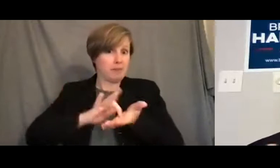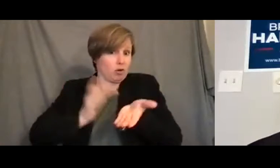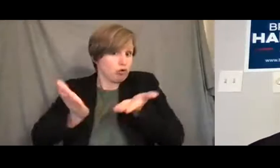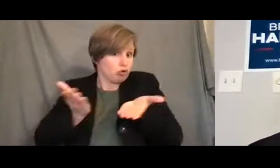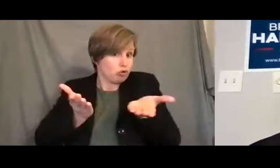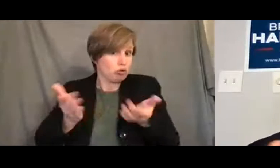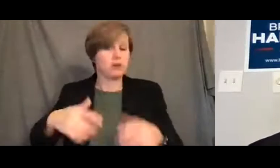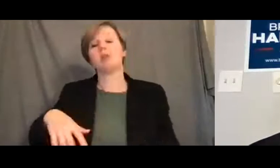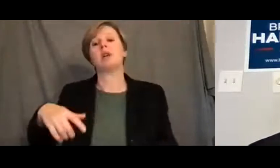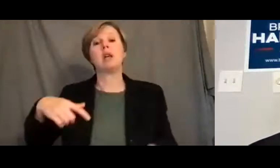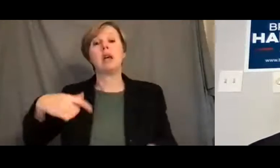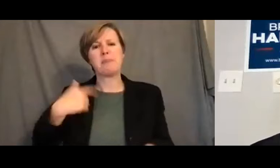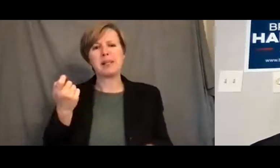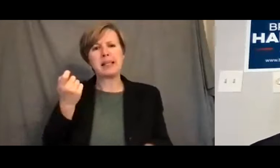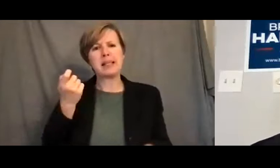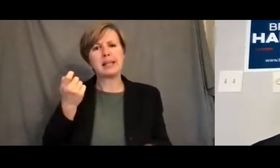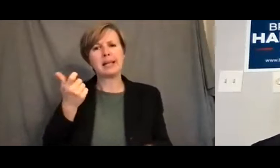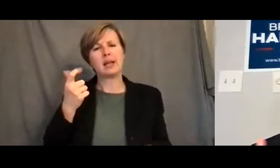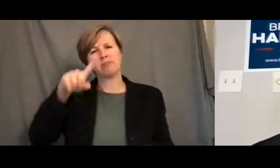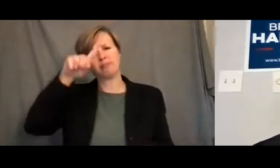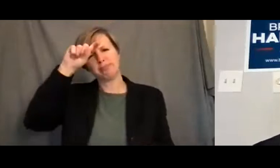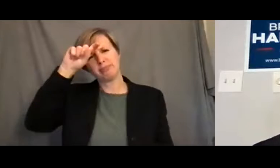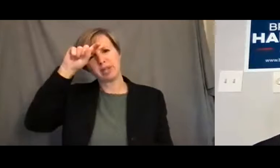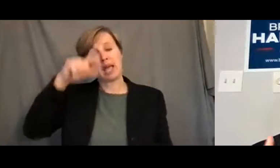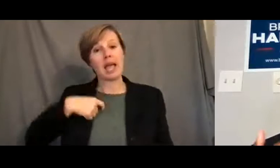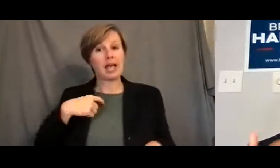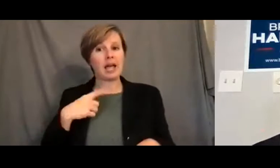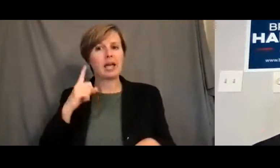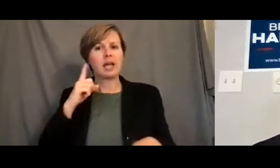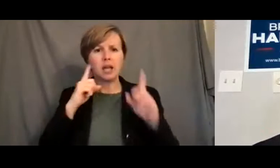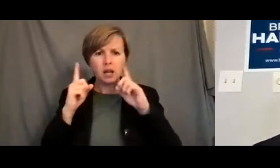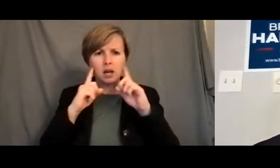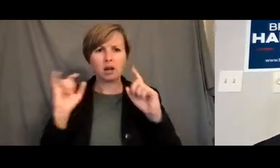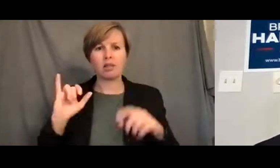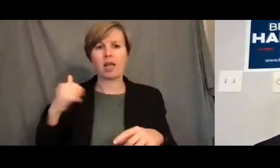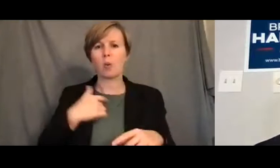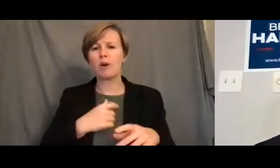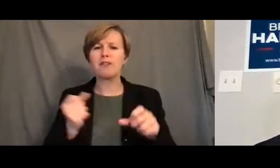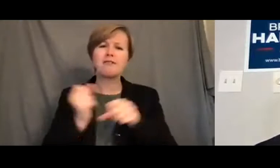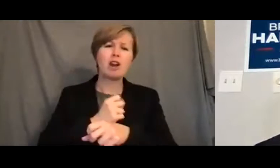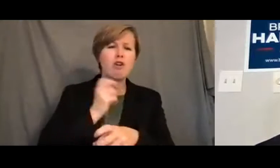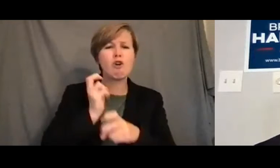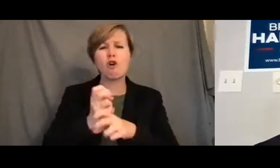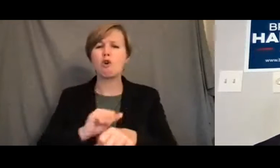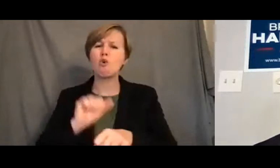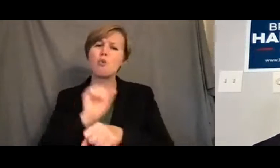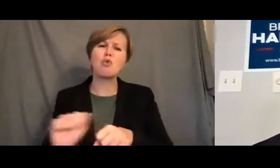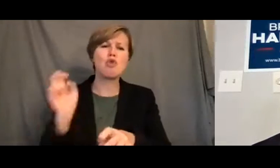You know, I'm a little perplexed as I keep hearing, things such as, we're fighting hard, we're working hard, we have